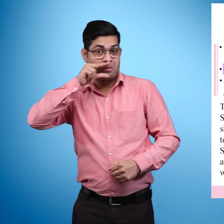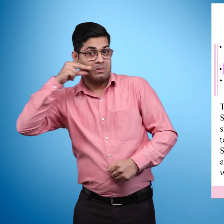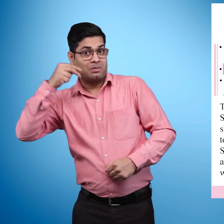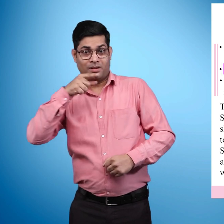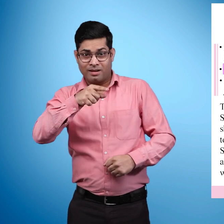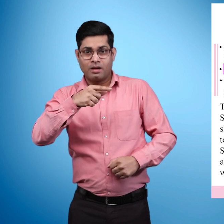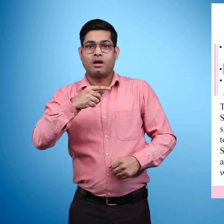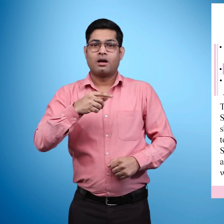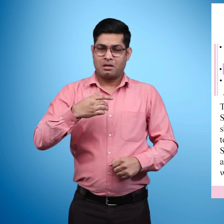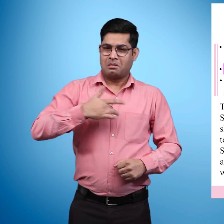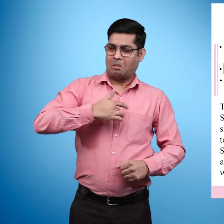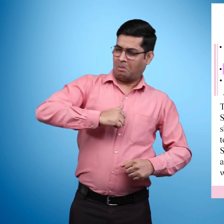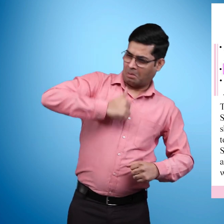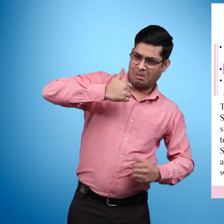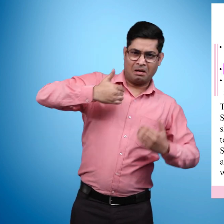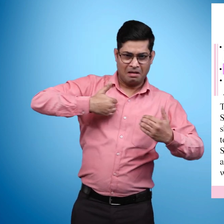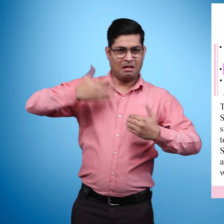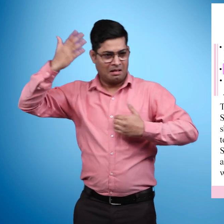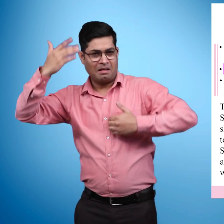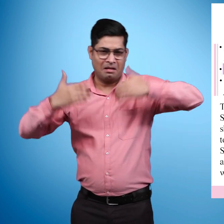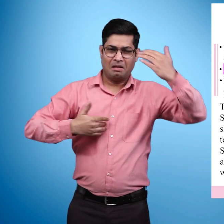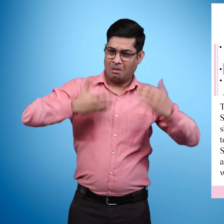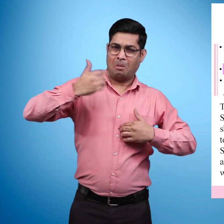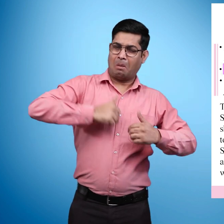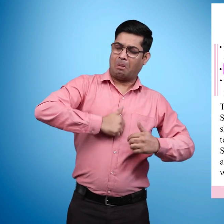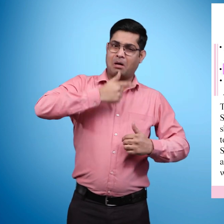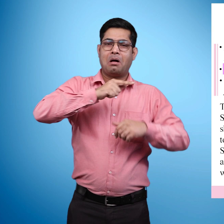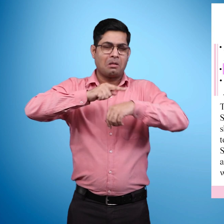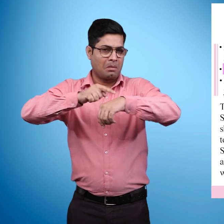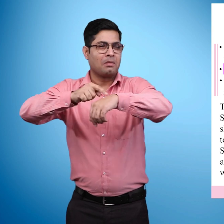Vijay Singh was a bit boastful at times.